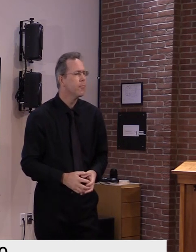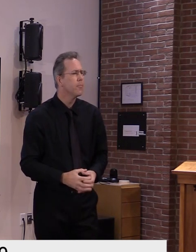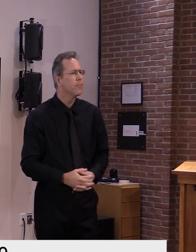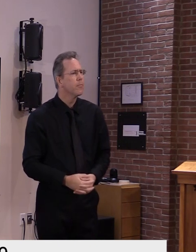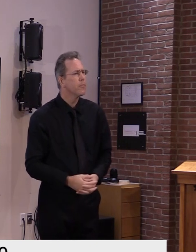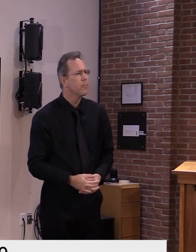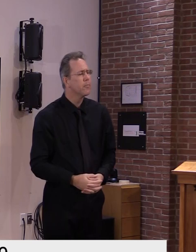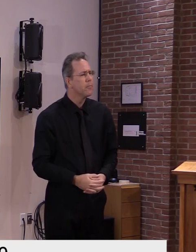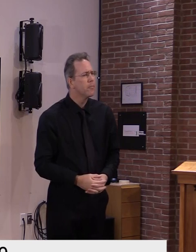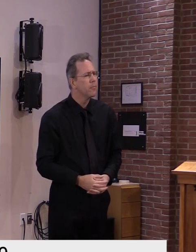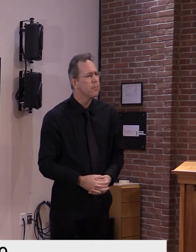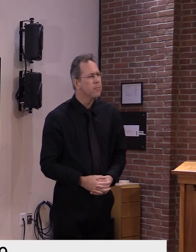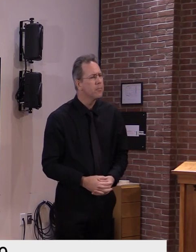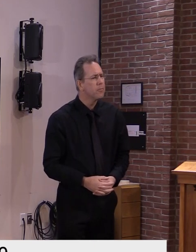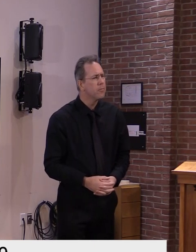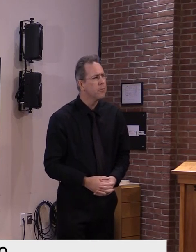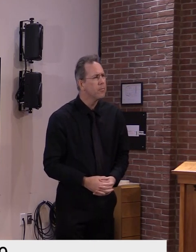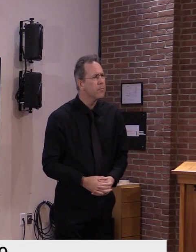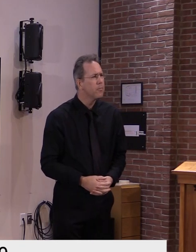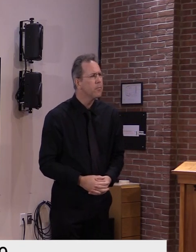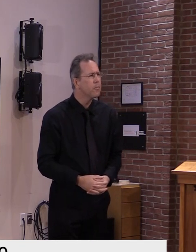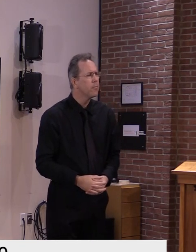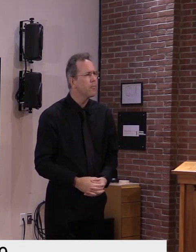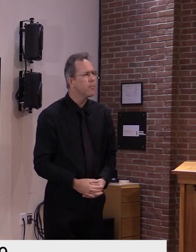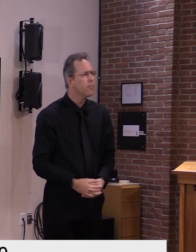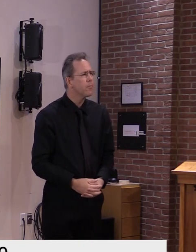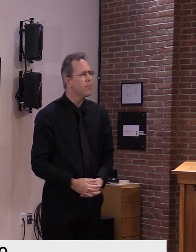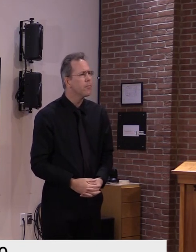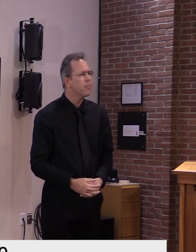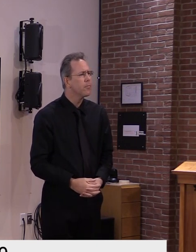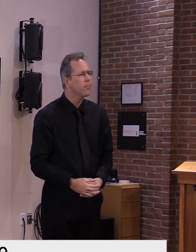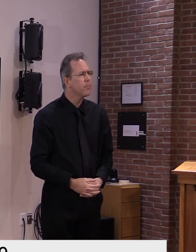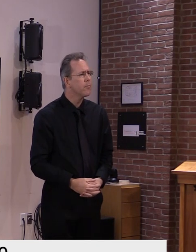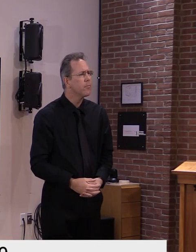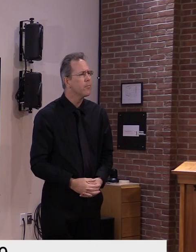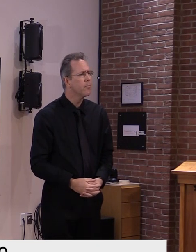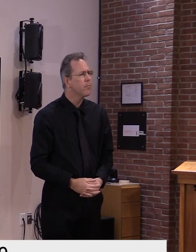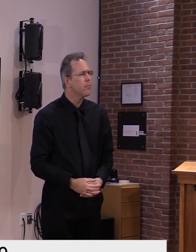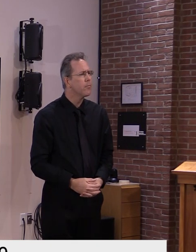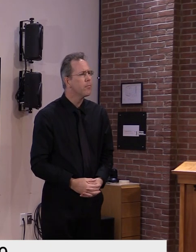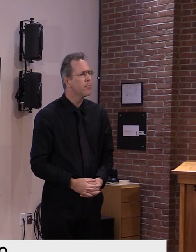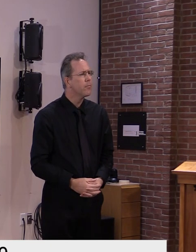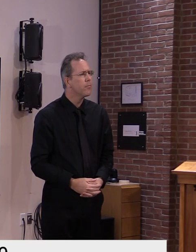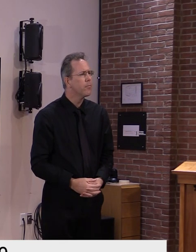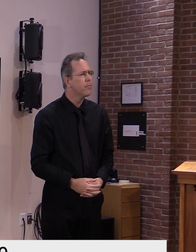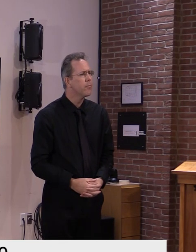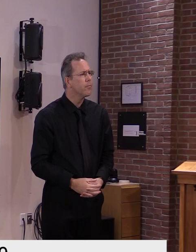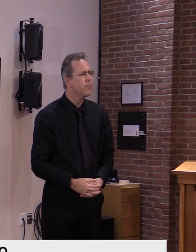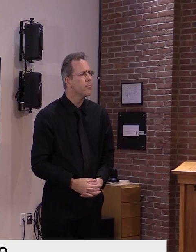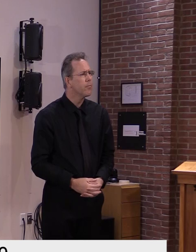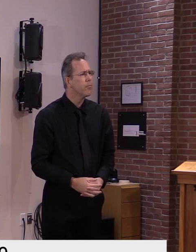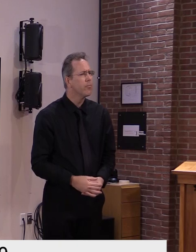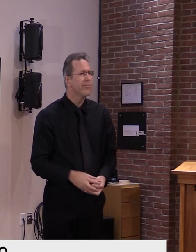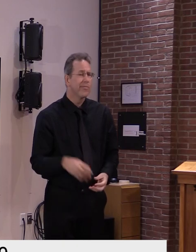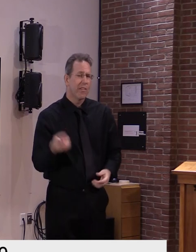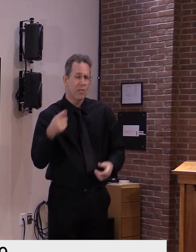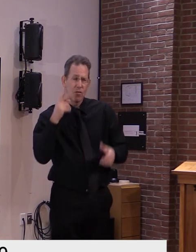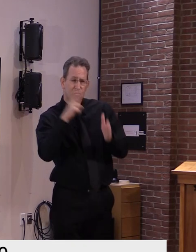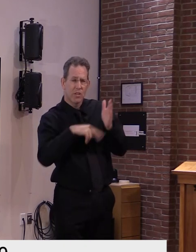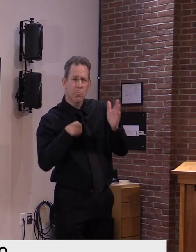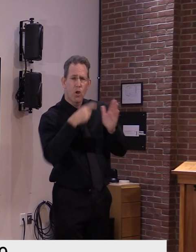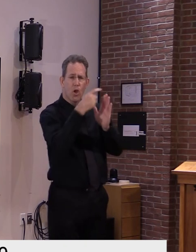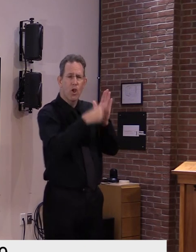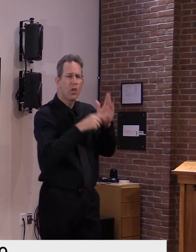much, one of the recommendations was that you need to be more assertive in keeping these